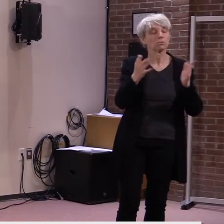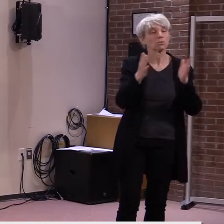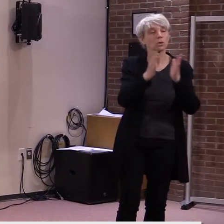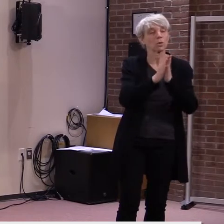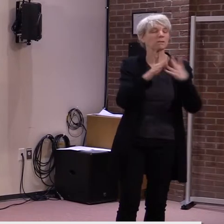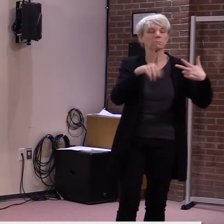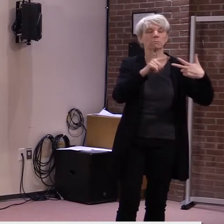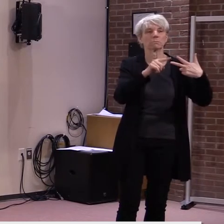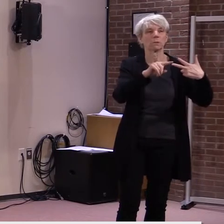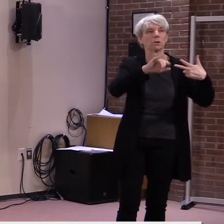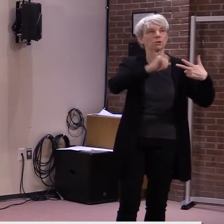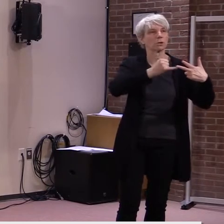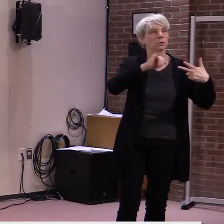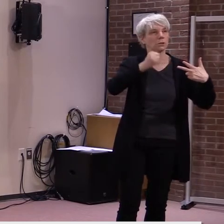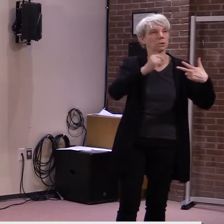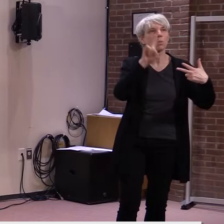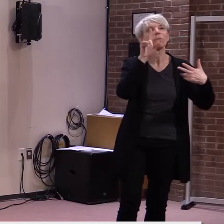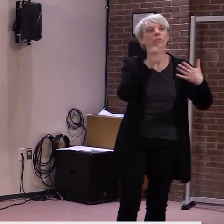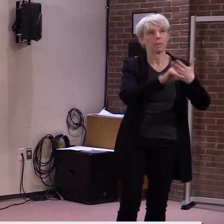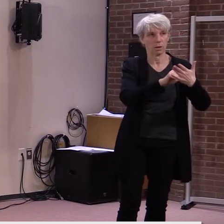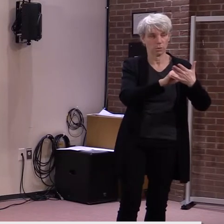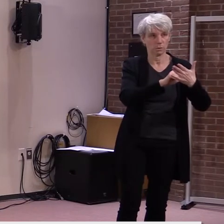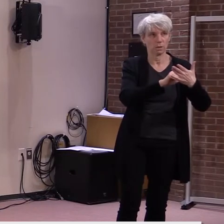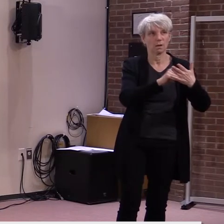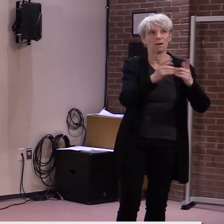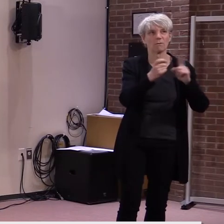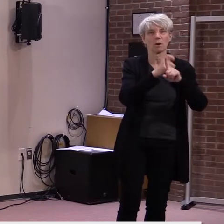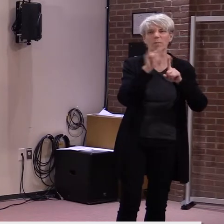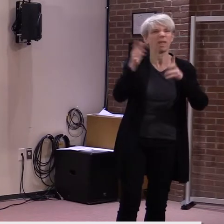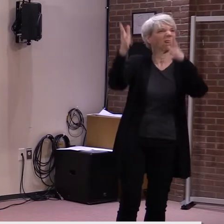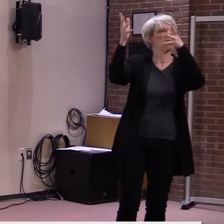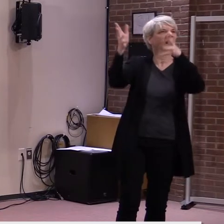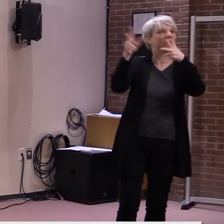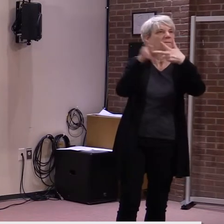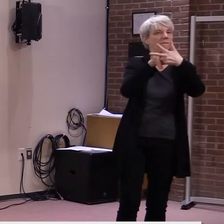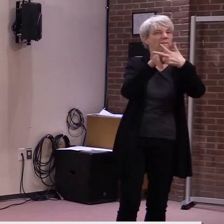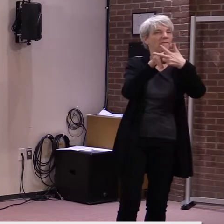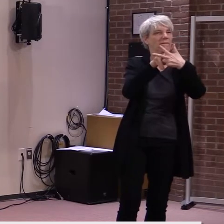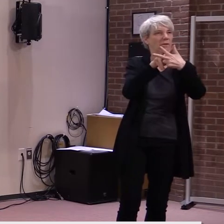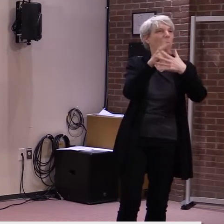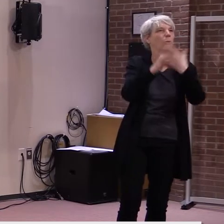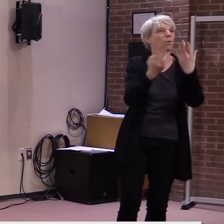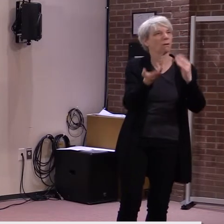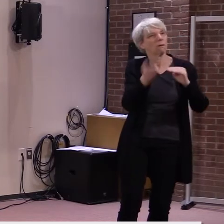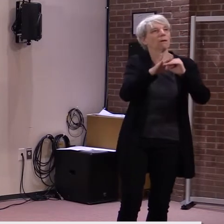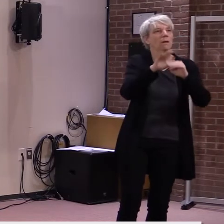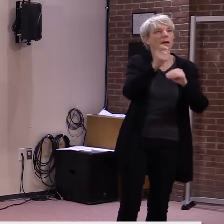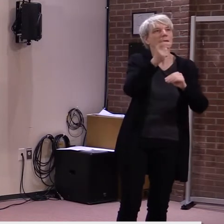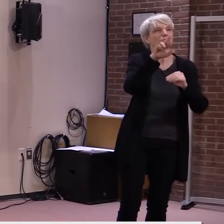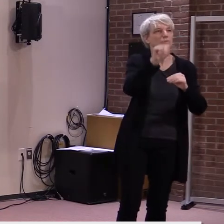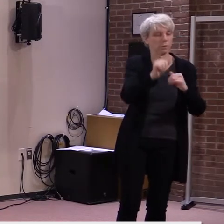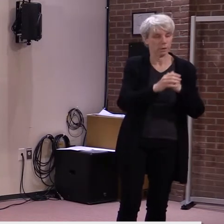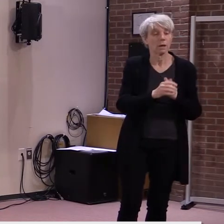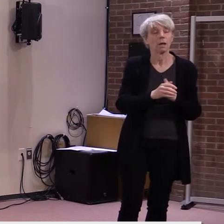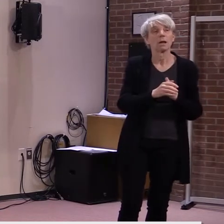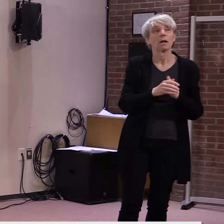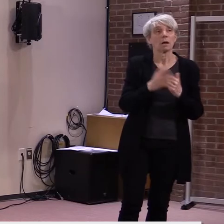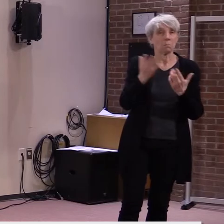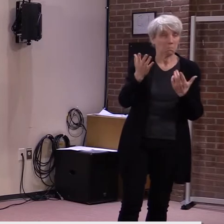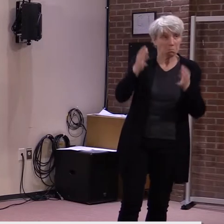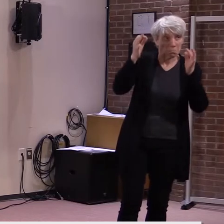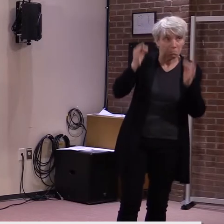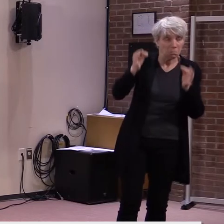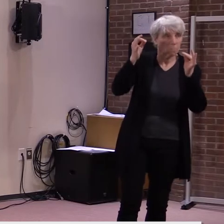of Johnson & Johnson from that pool. We'll know more about our allocation in a little